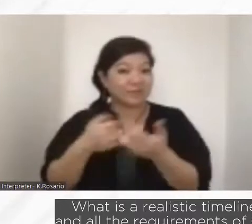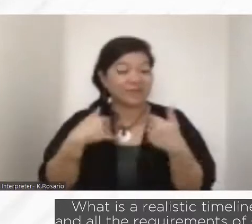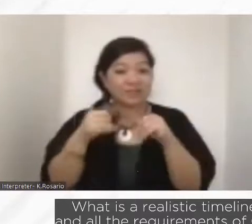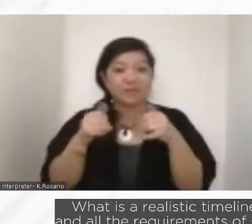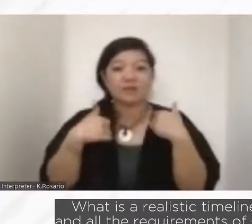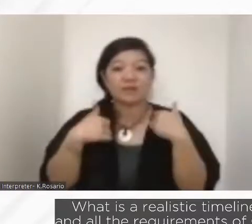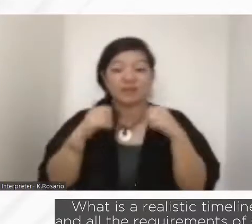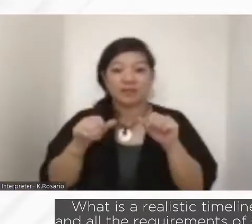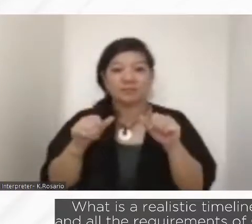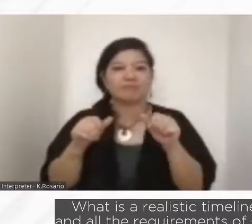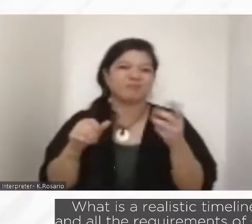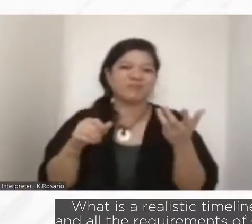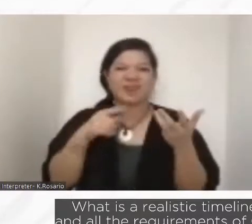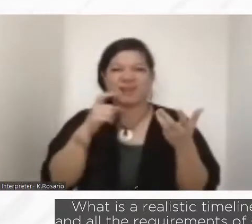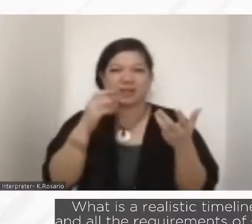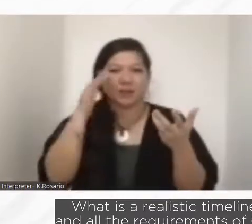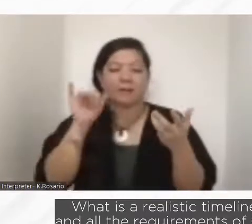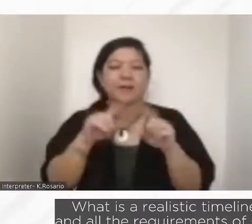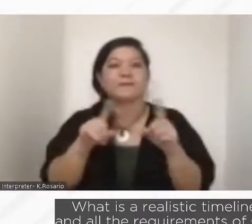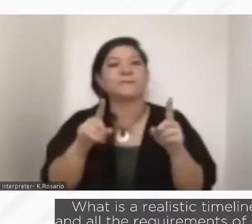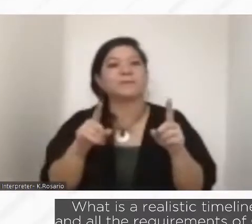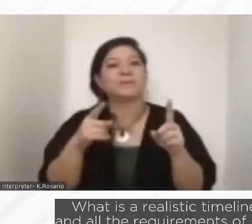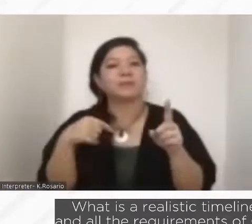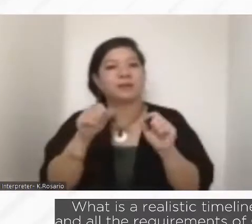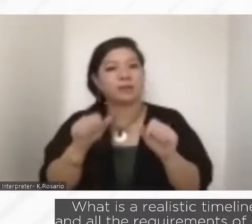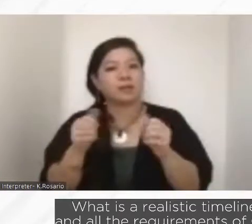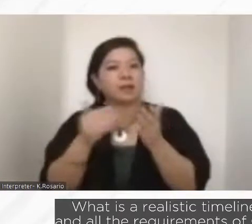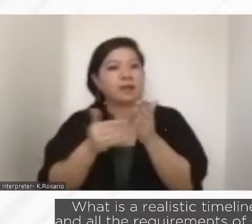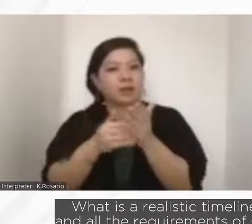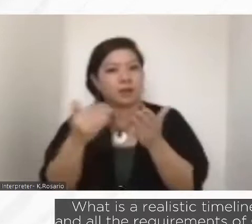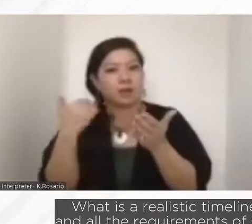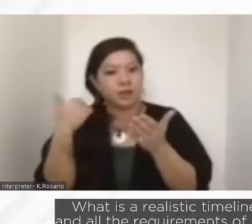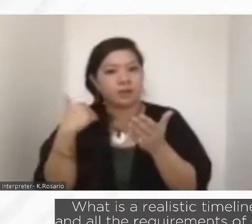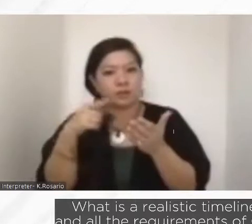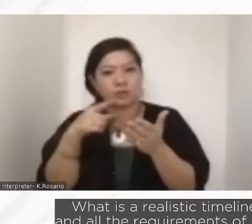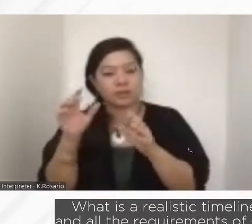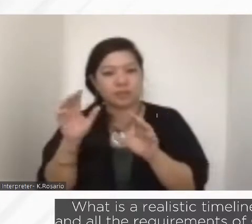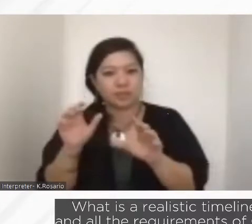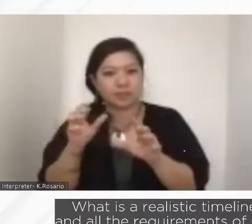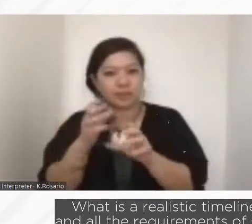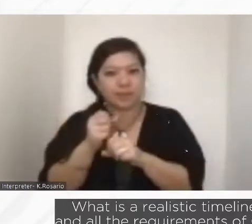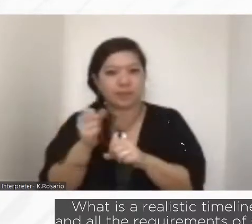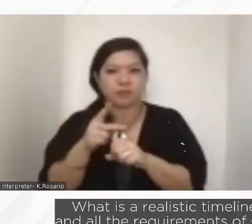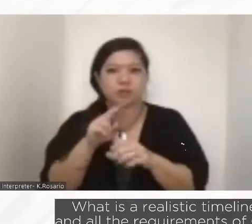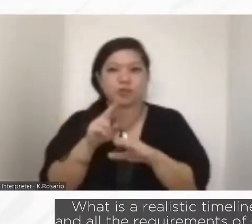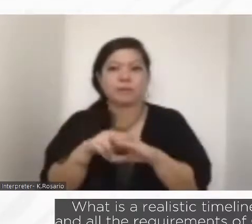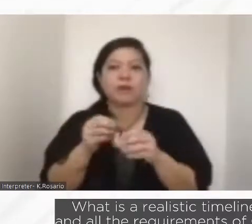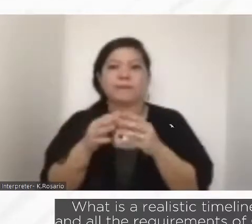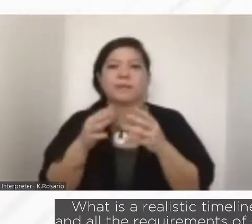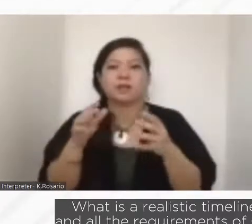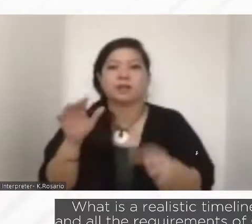its ugly head and prevent us from getting to herd immunity. But again, I want to remind you that we can get back to normal like many of the Asian countries